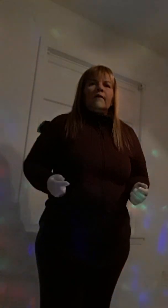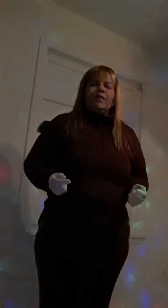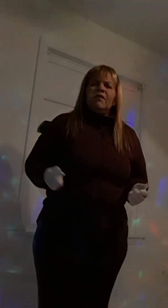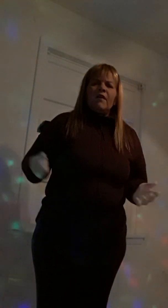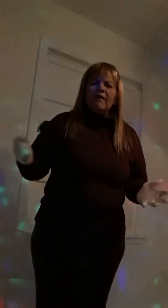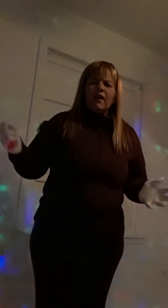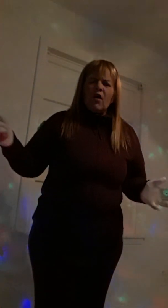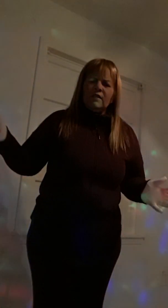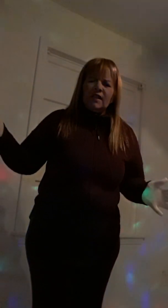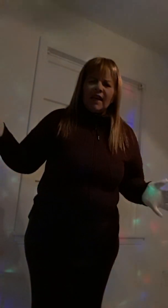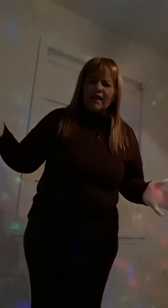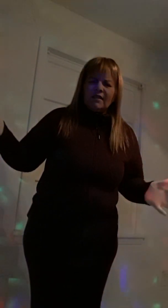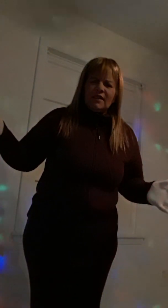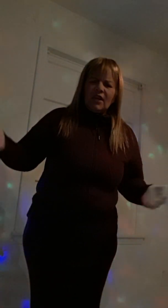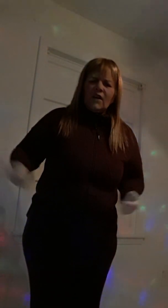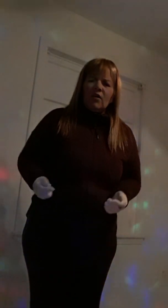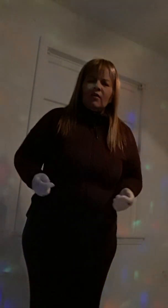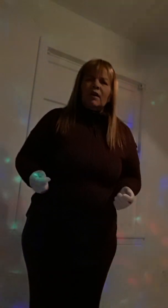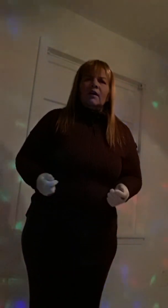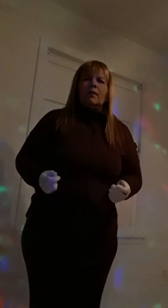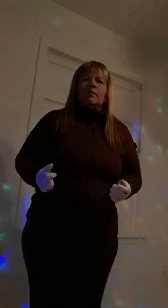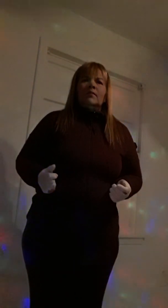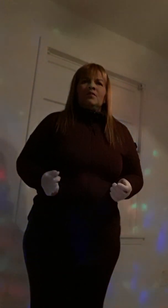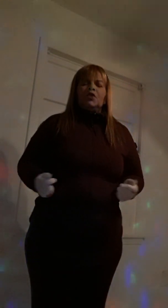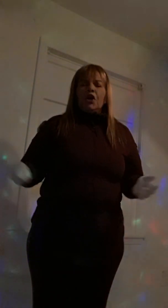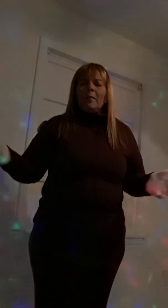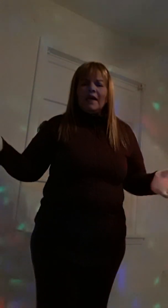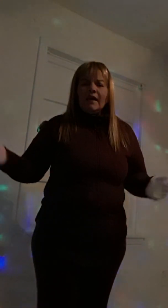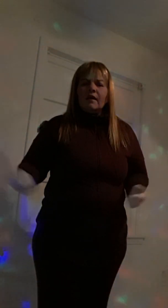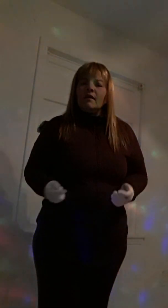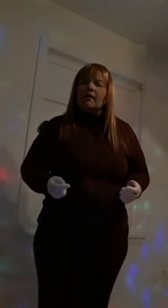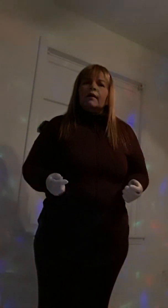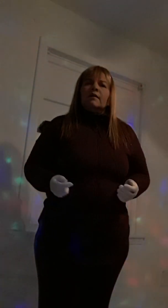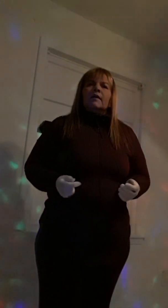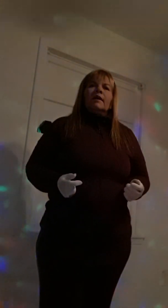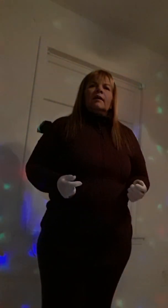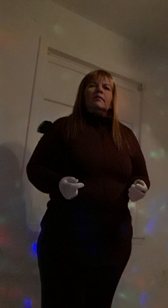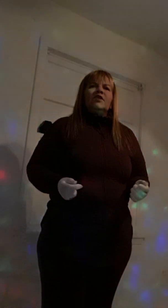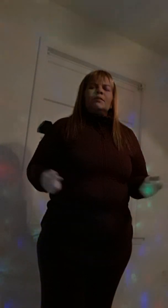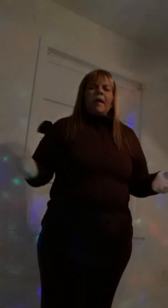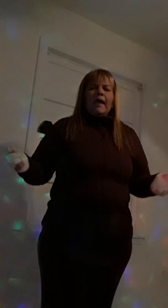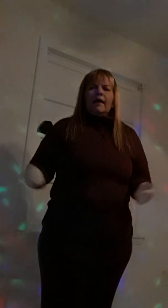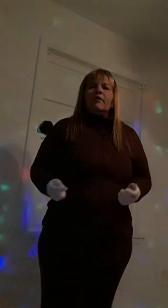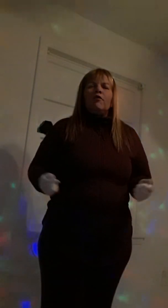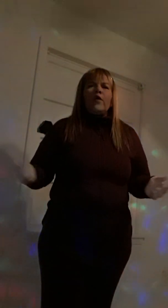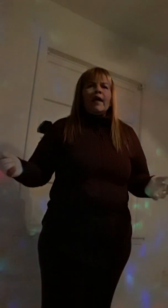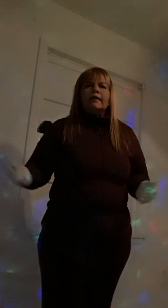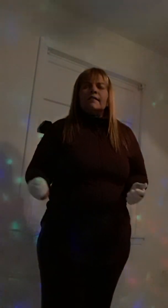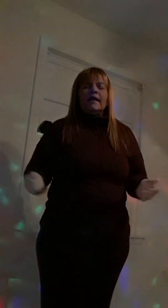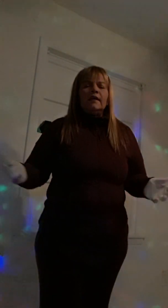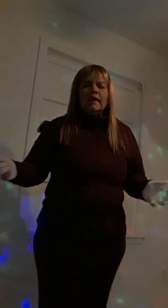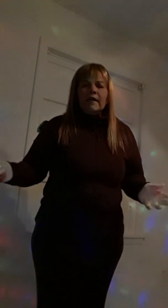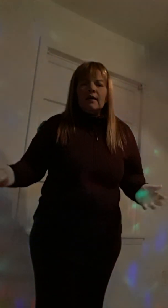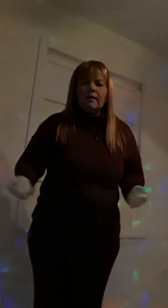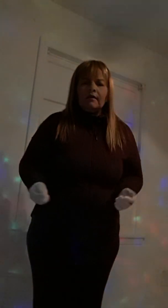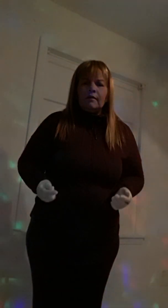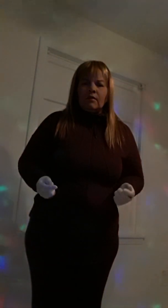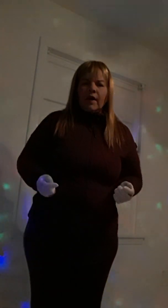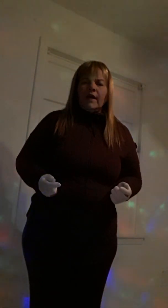the 5 continents, you know, Germany, Spain, France, Italy, right? It